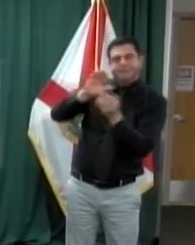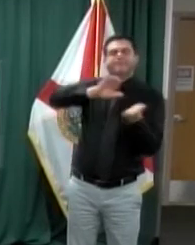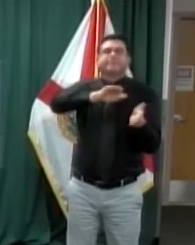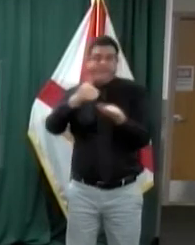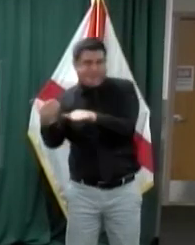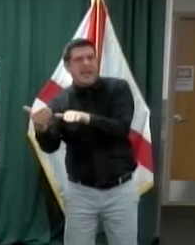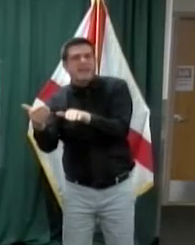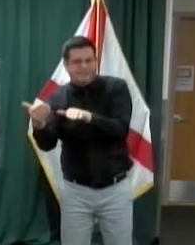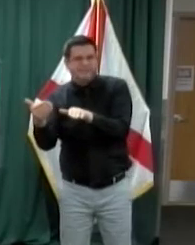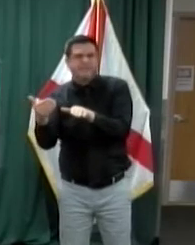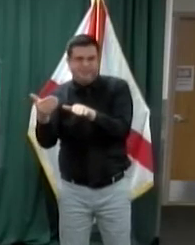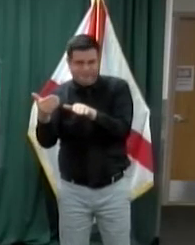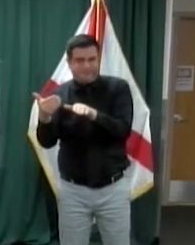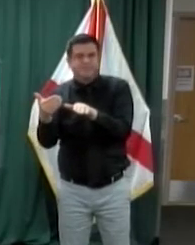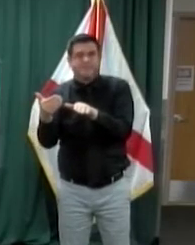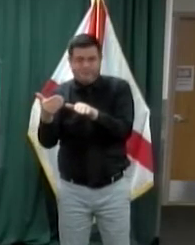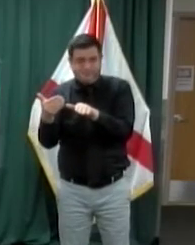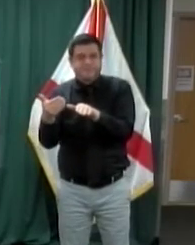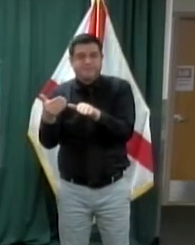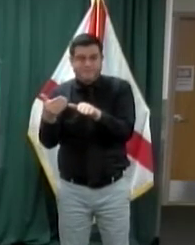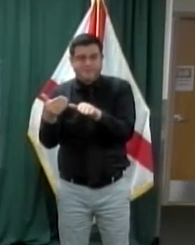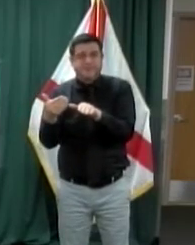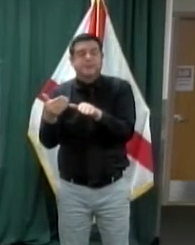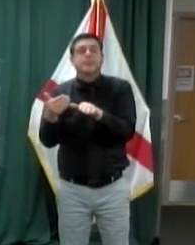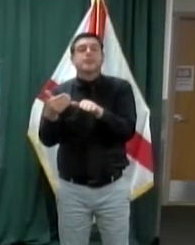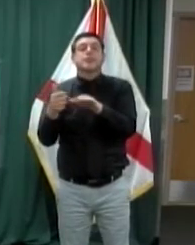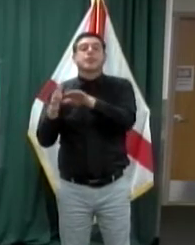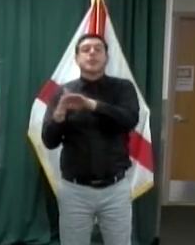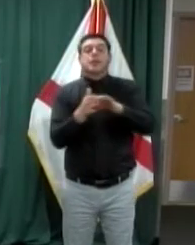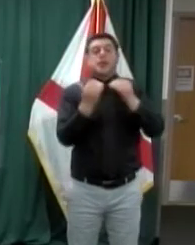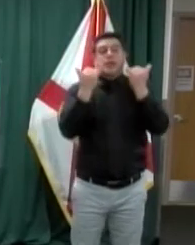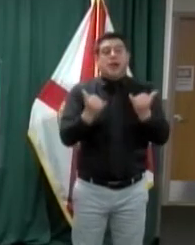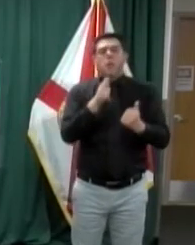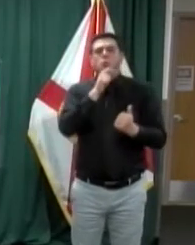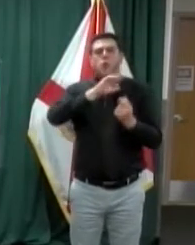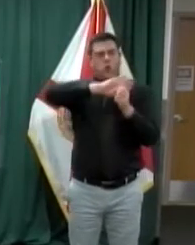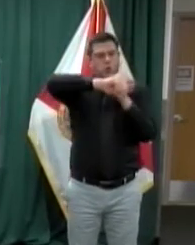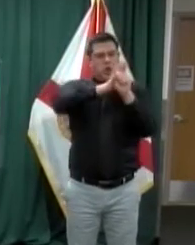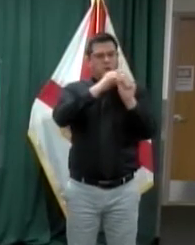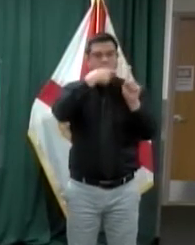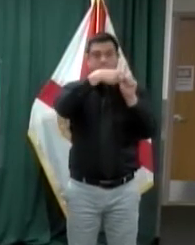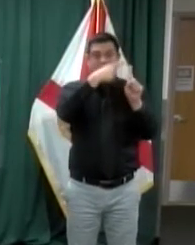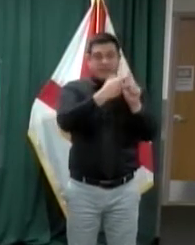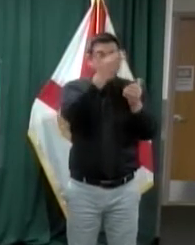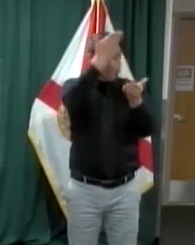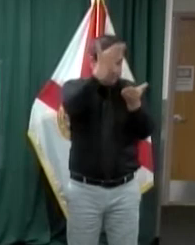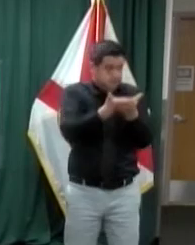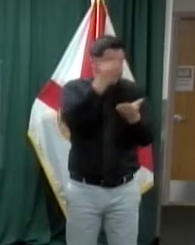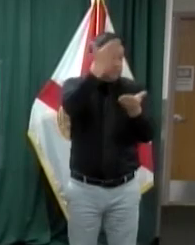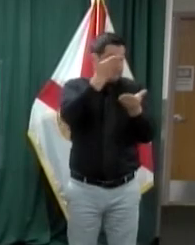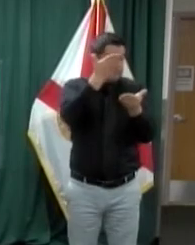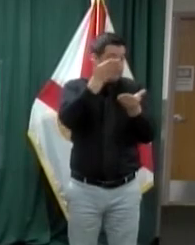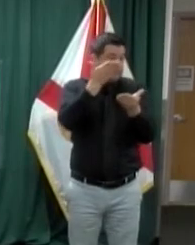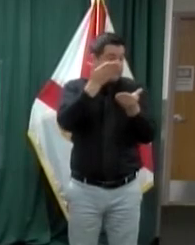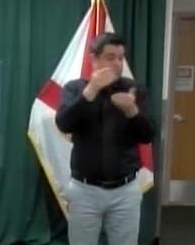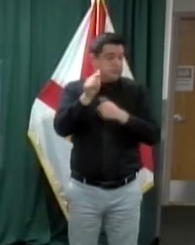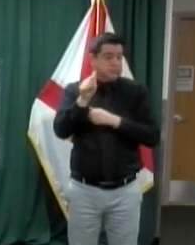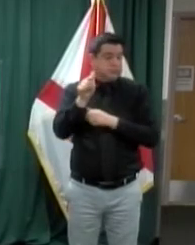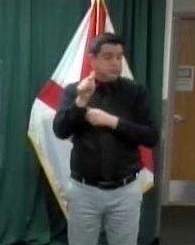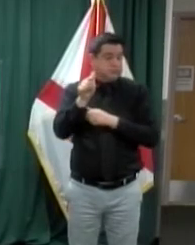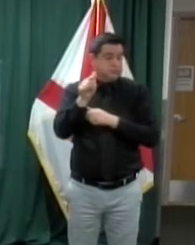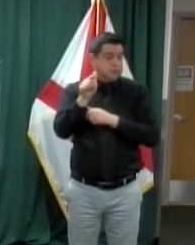up a little since our last press conference. 16 of those cases are currently hospitalized, and that has been